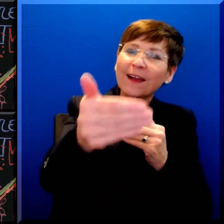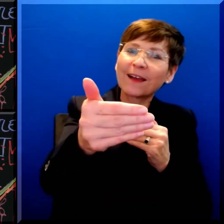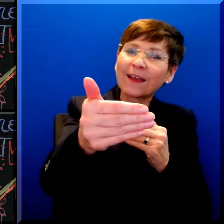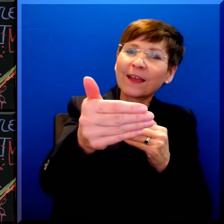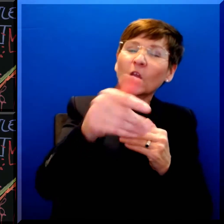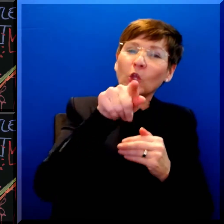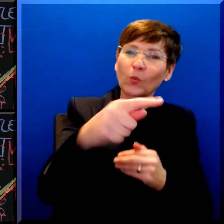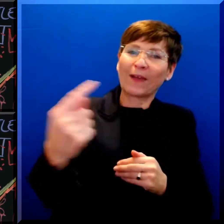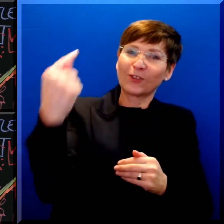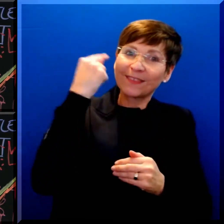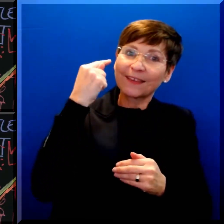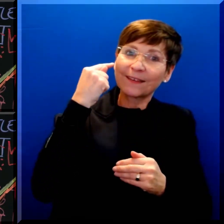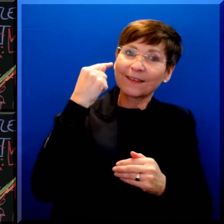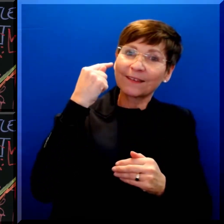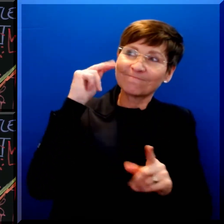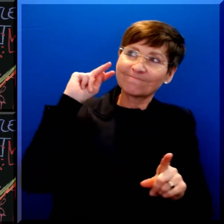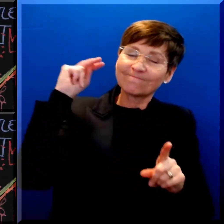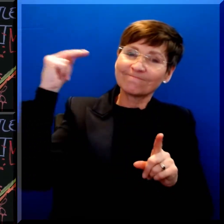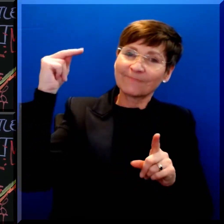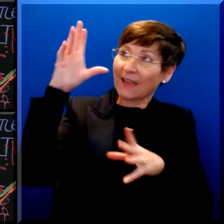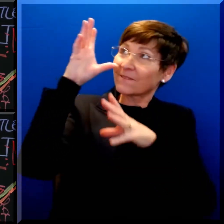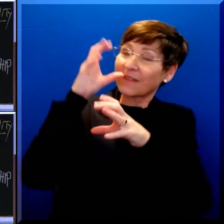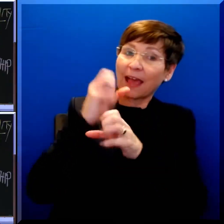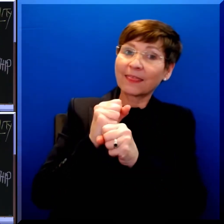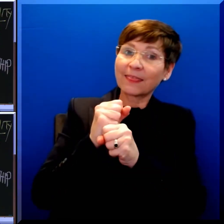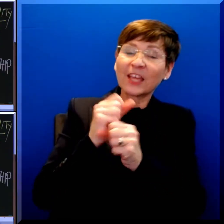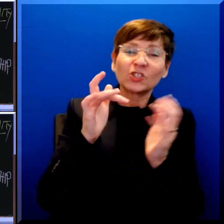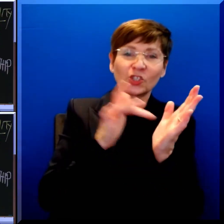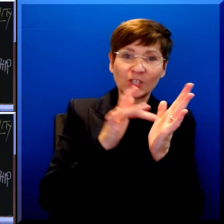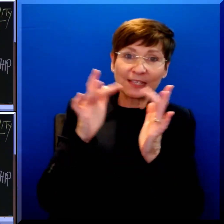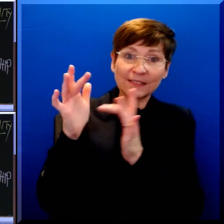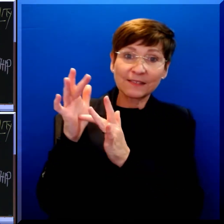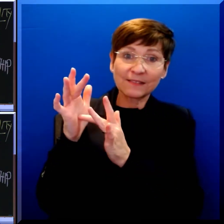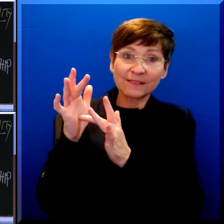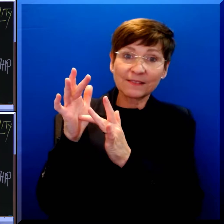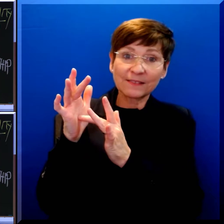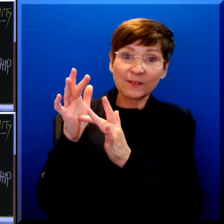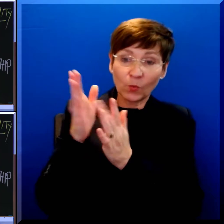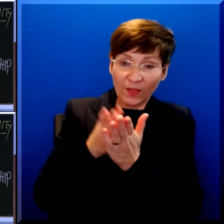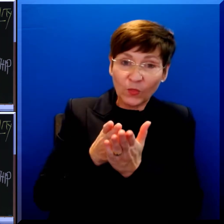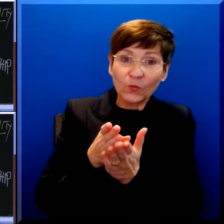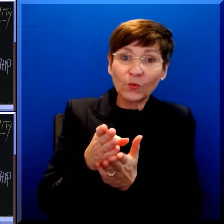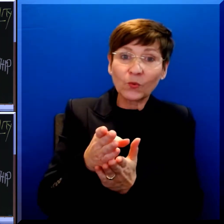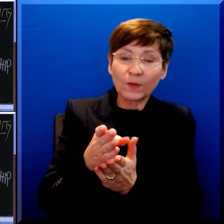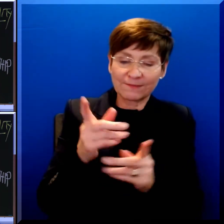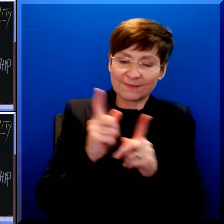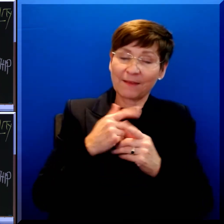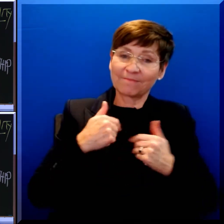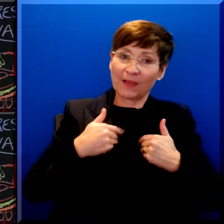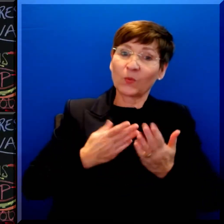your story with the eyes of faith, you will see that Jesus' journey, it mirrors yours. God will